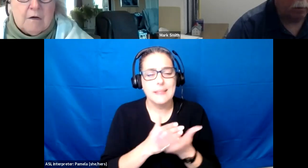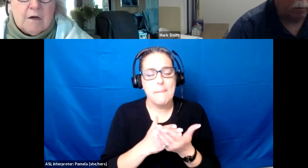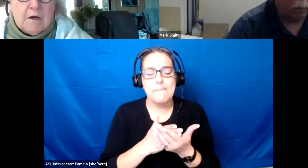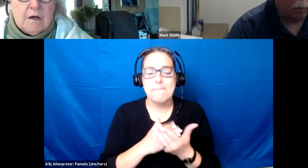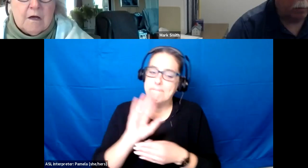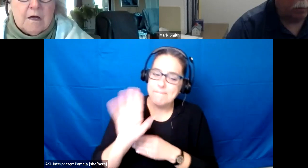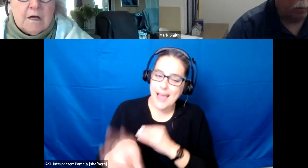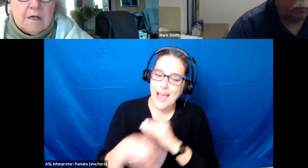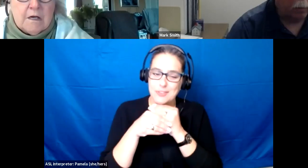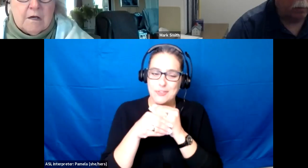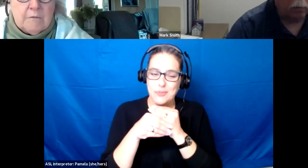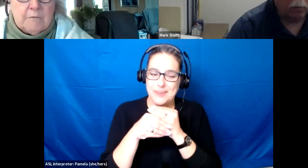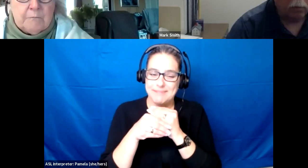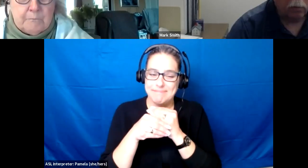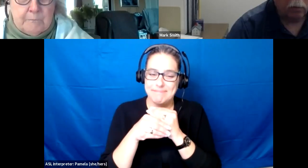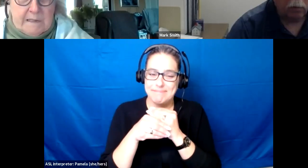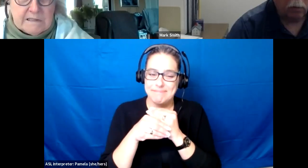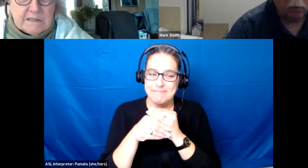extra